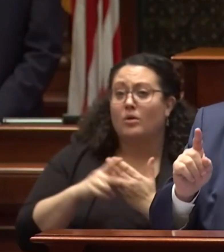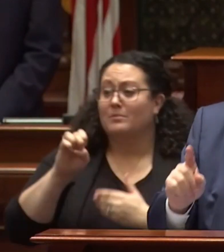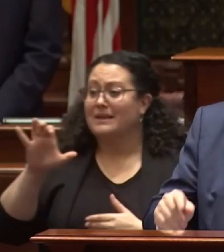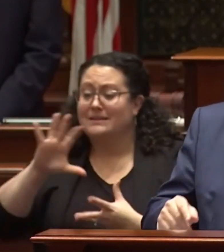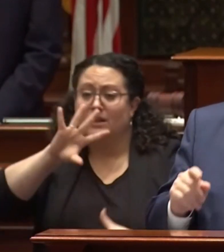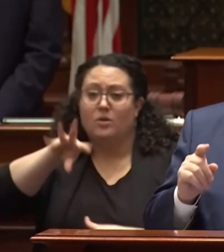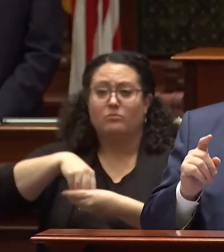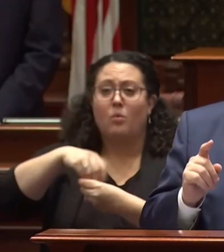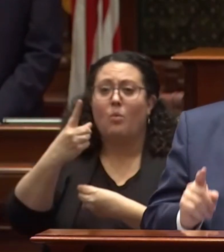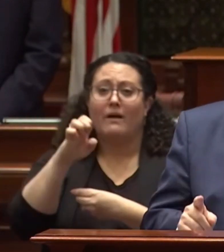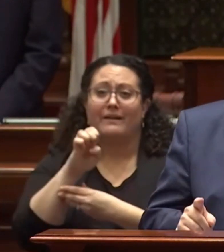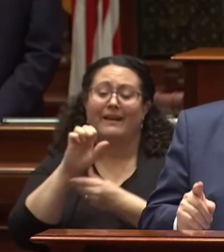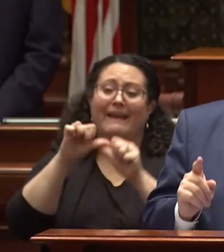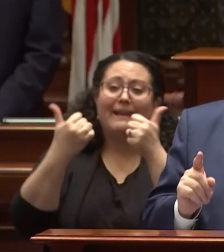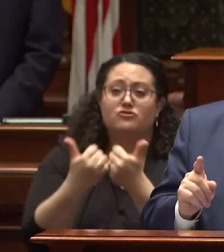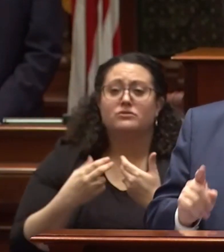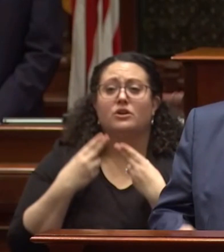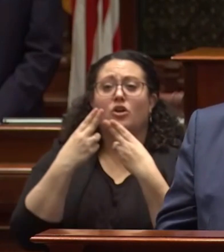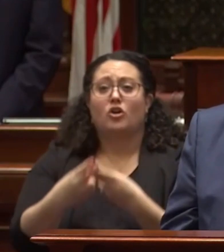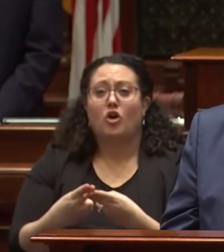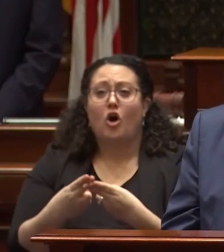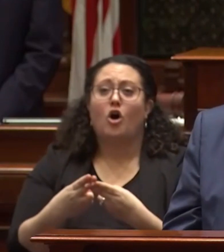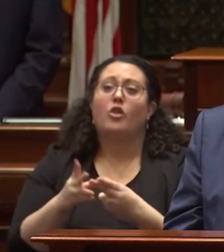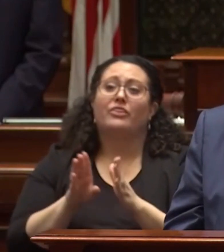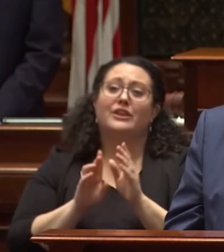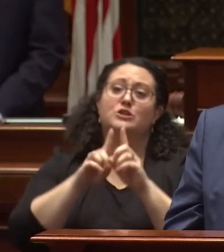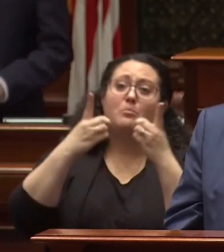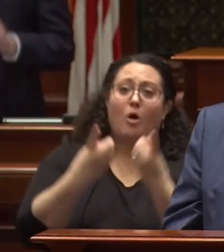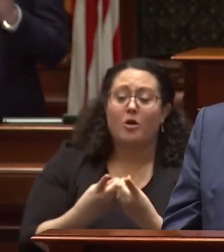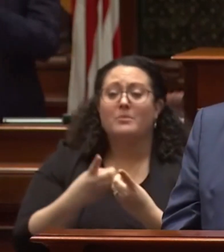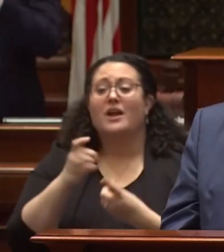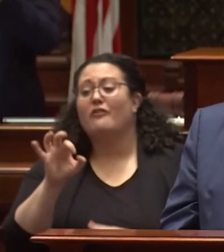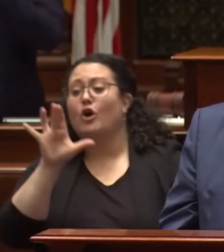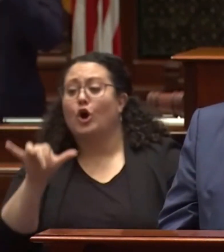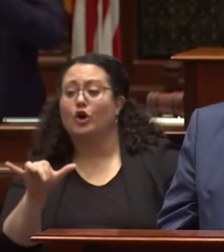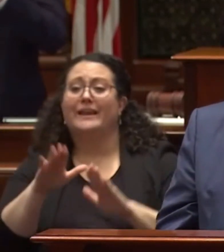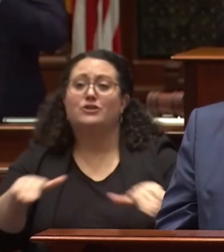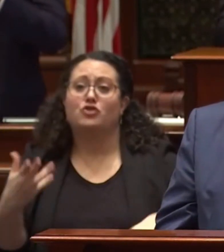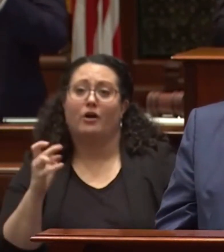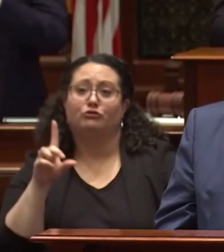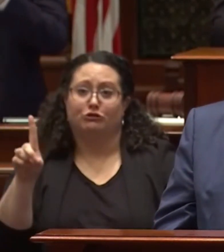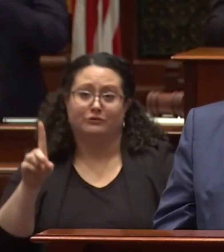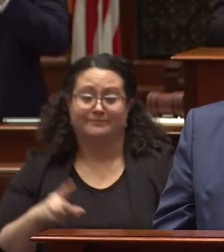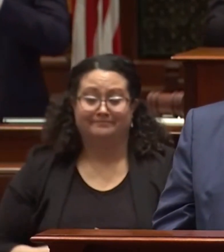one agency called the Department of Early Childhood.